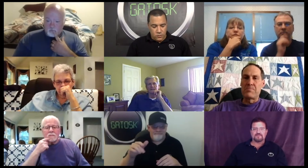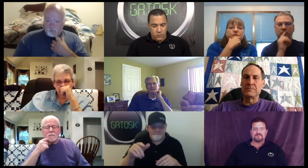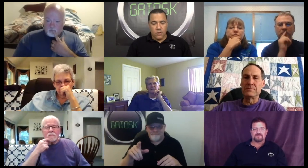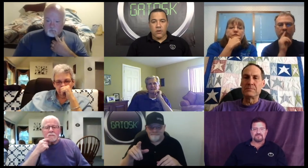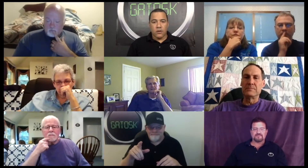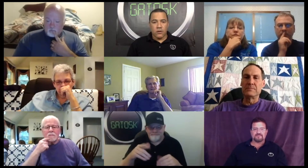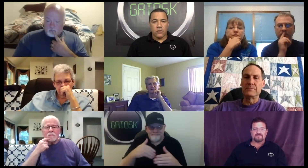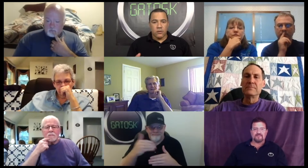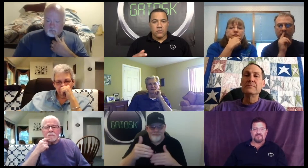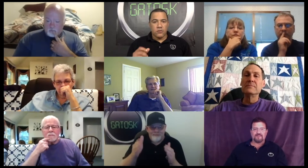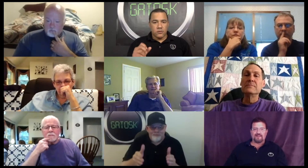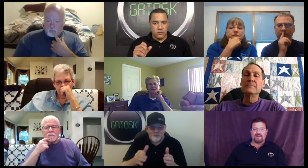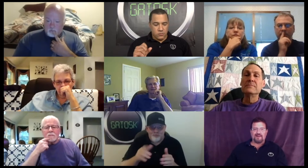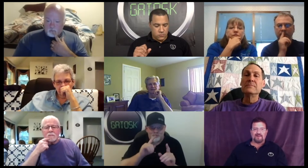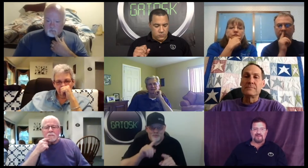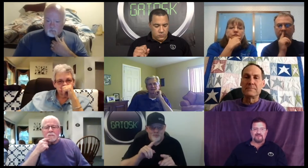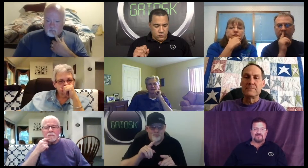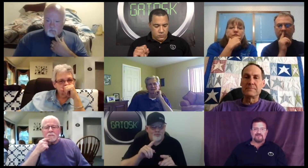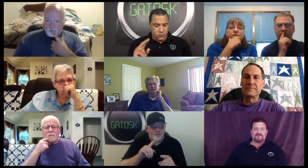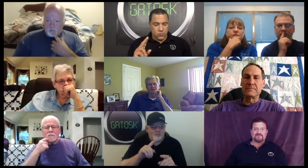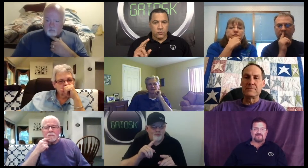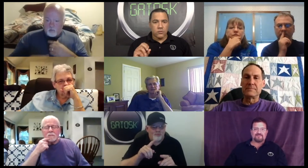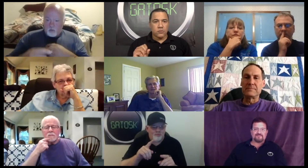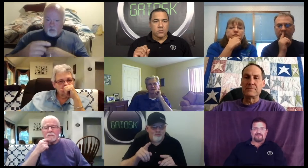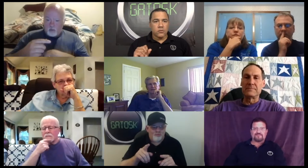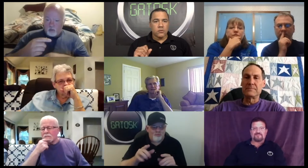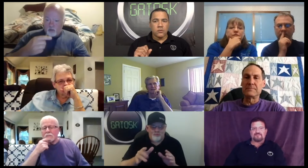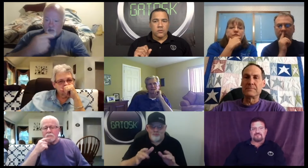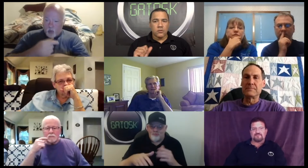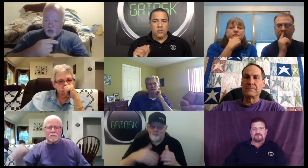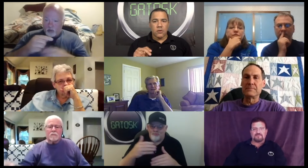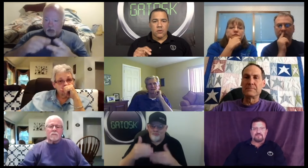Okay, then we're going to move on to next person that has a question would be